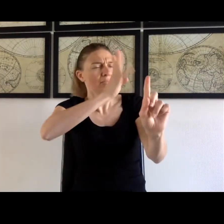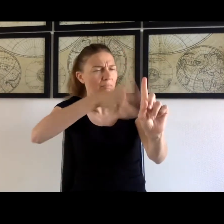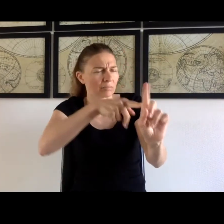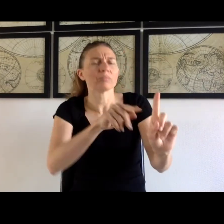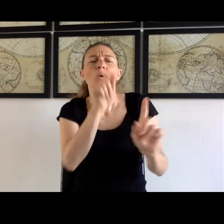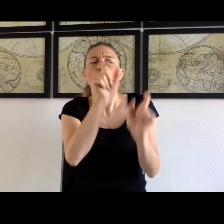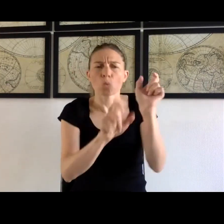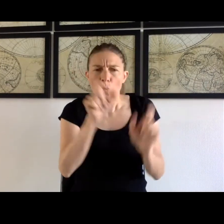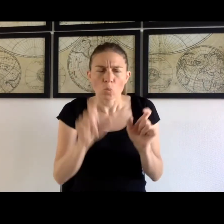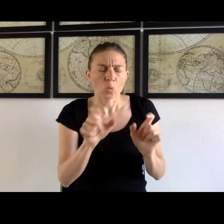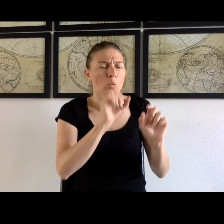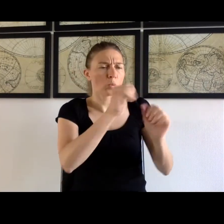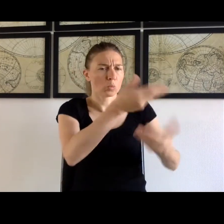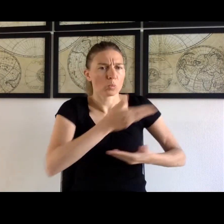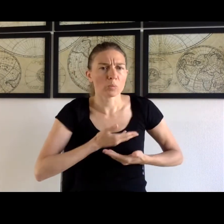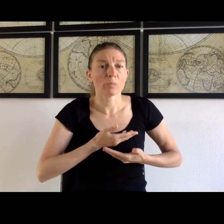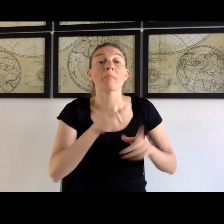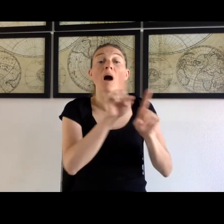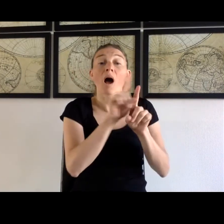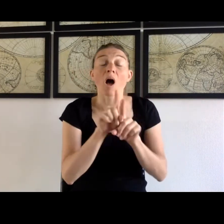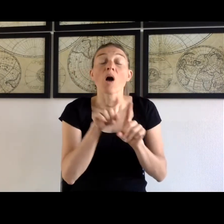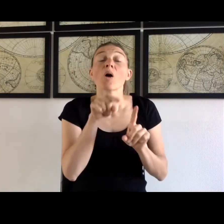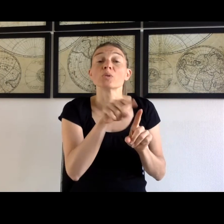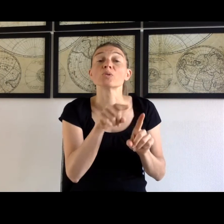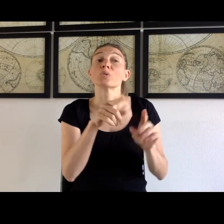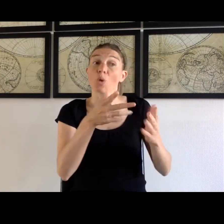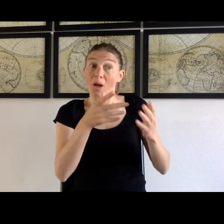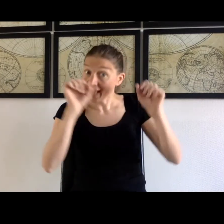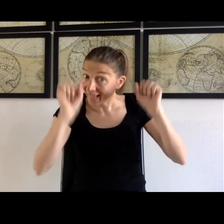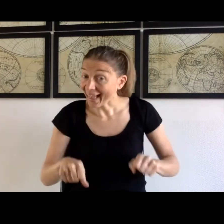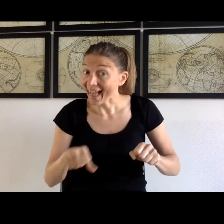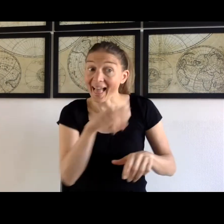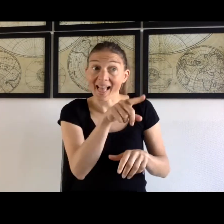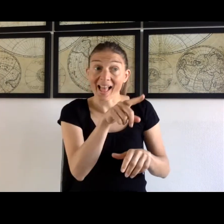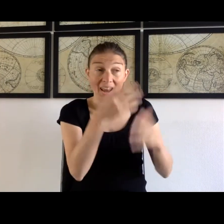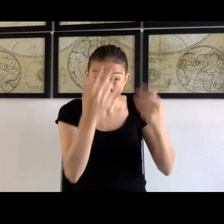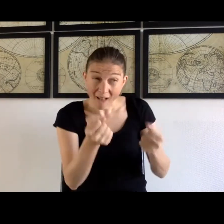those benefits. But it is important to remember that